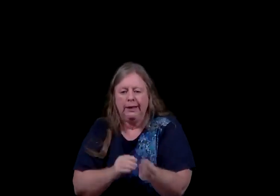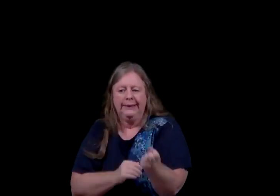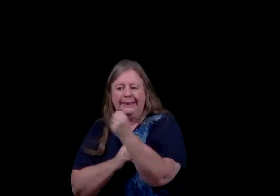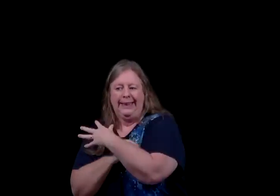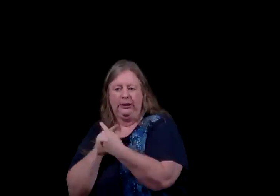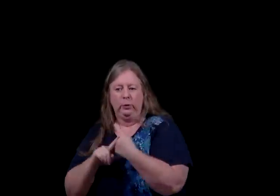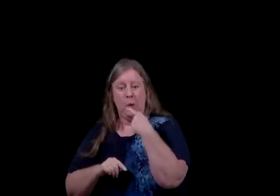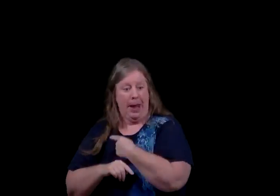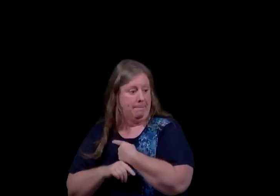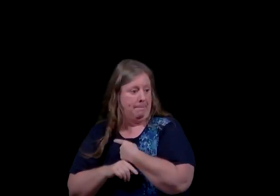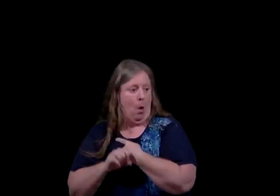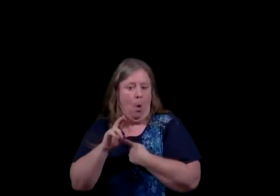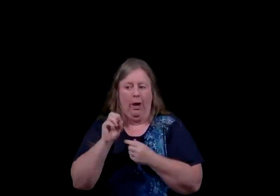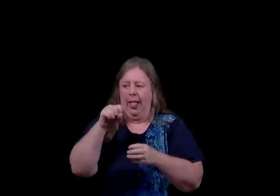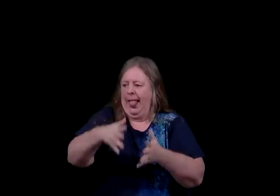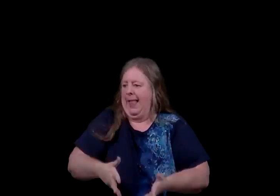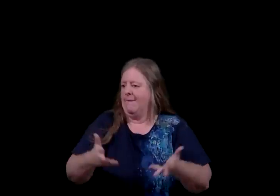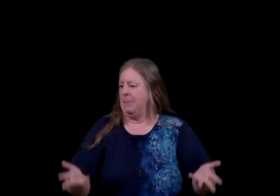a note of encouragement. You can give him that.